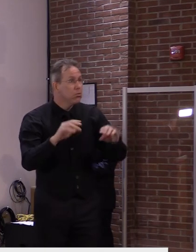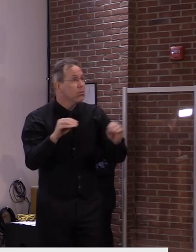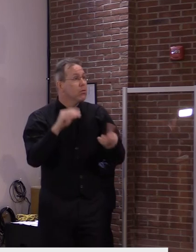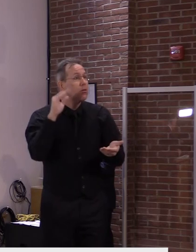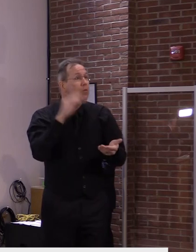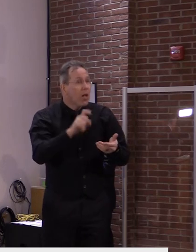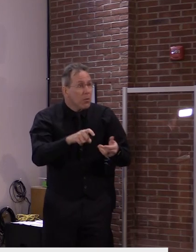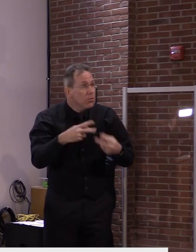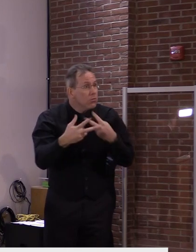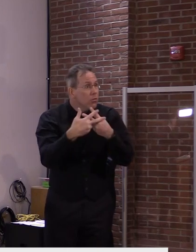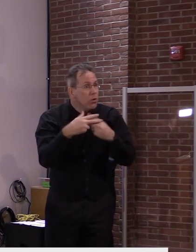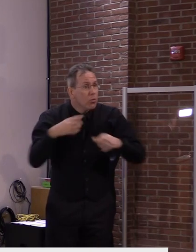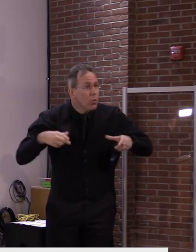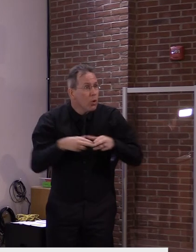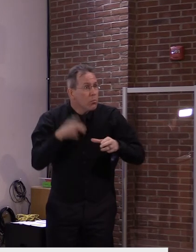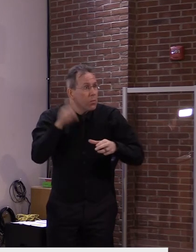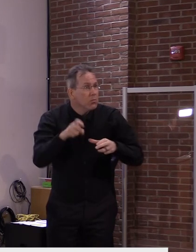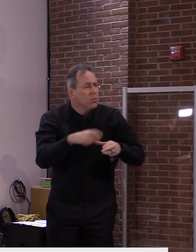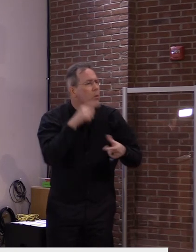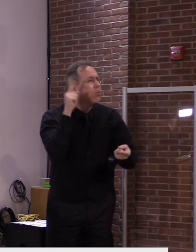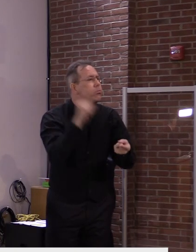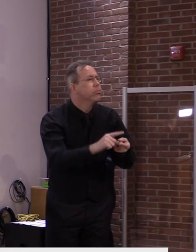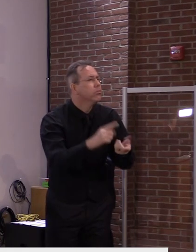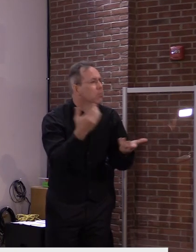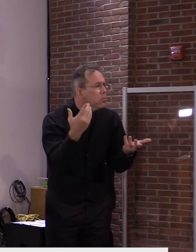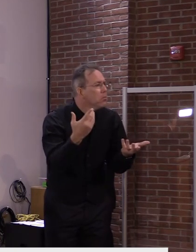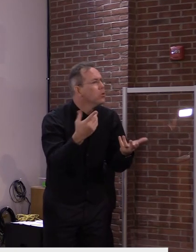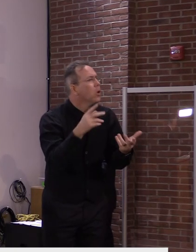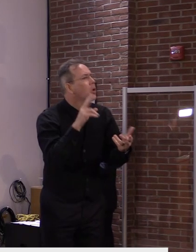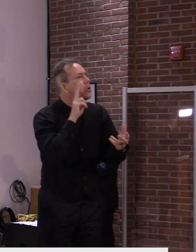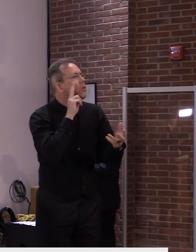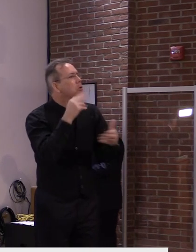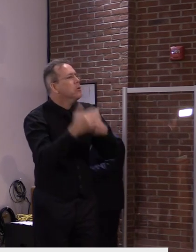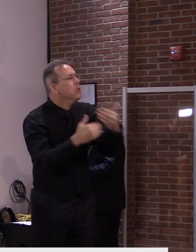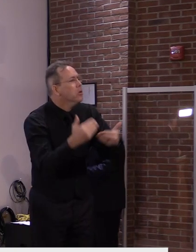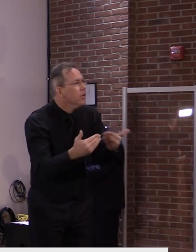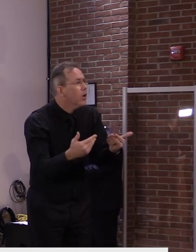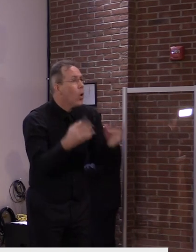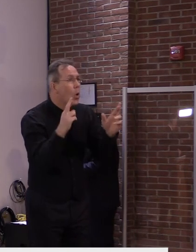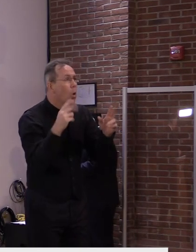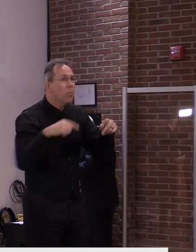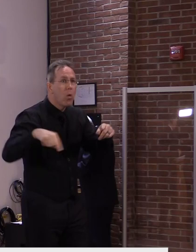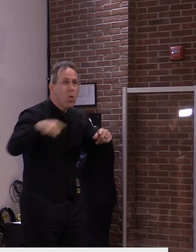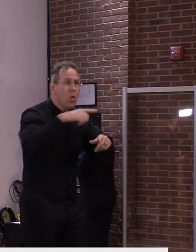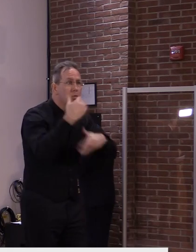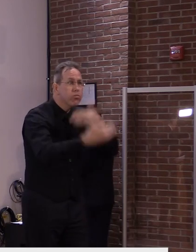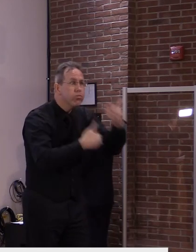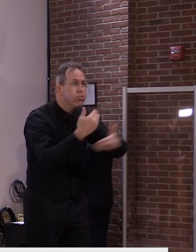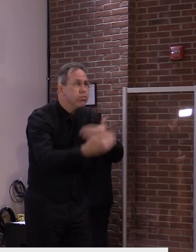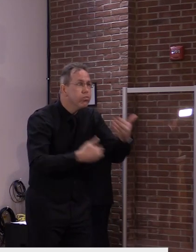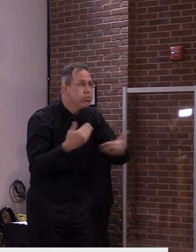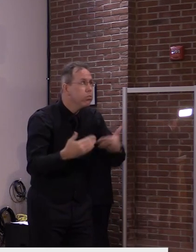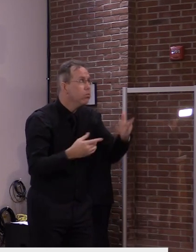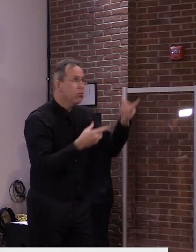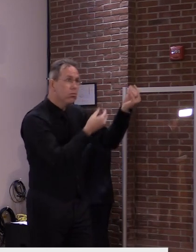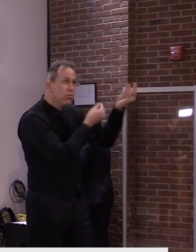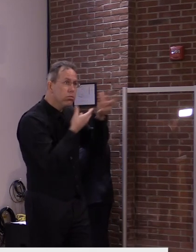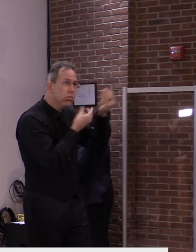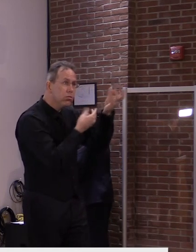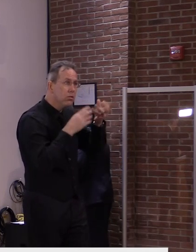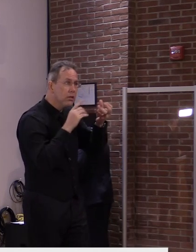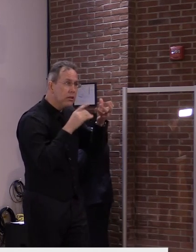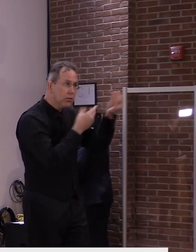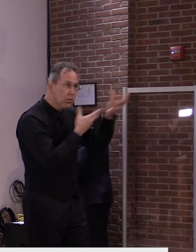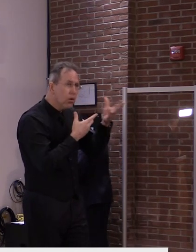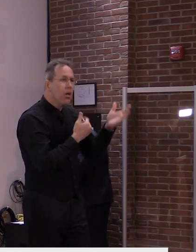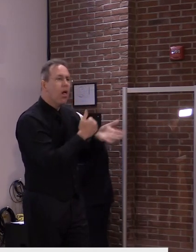good movement here, and hopefully these things will help us figure out more quickly what we can imagine for the summer.